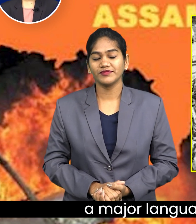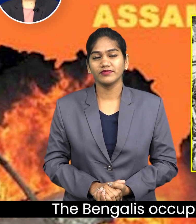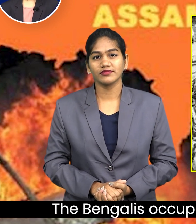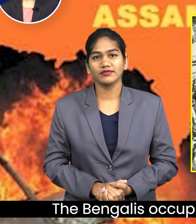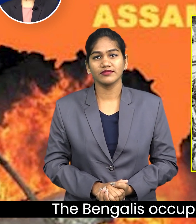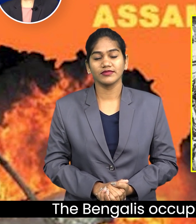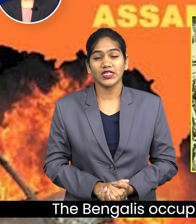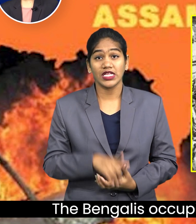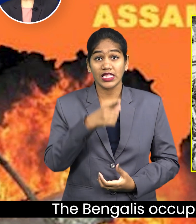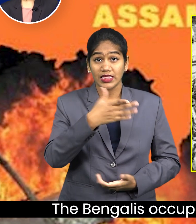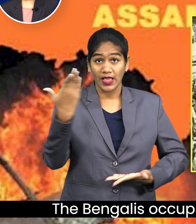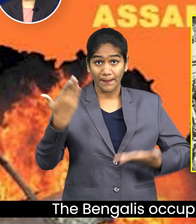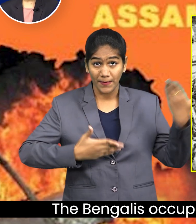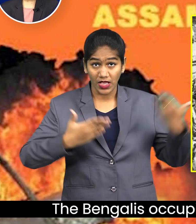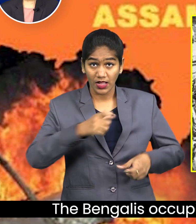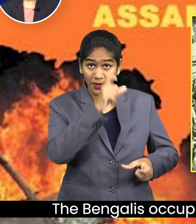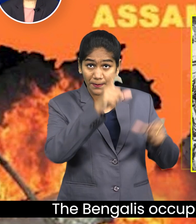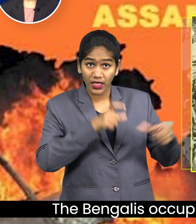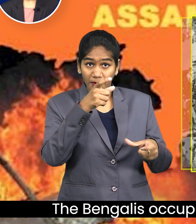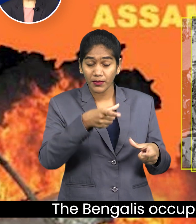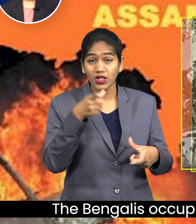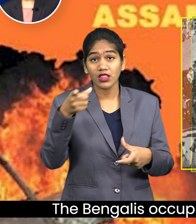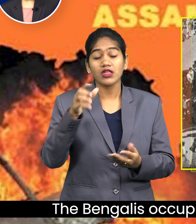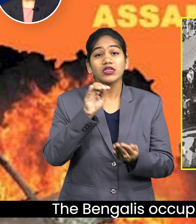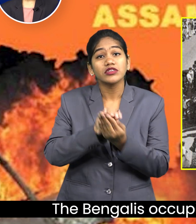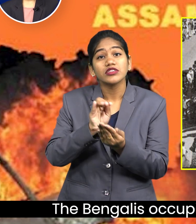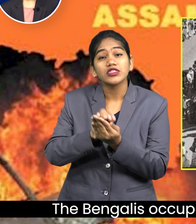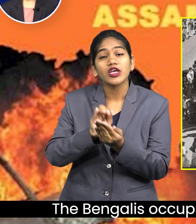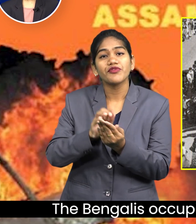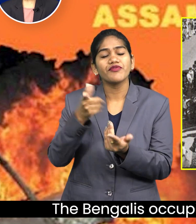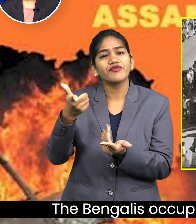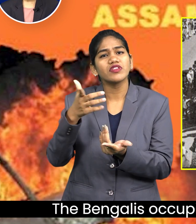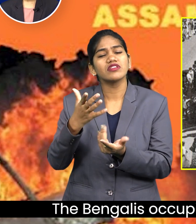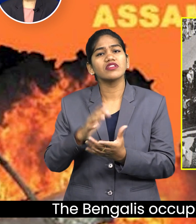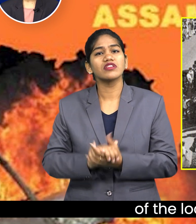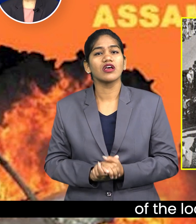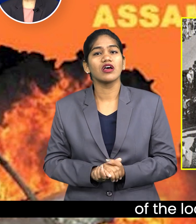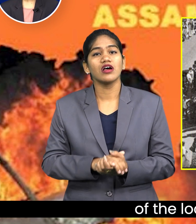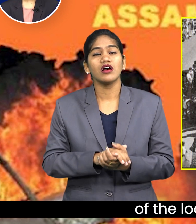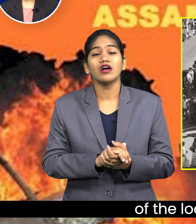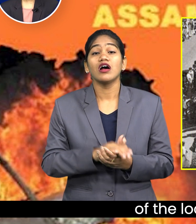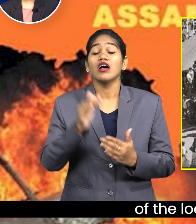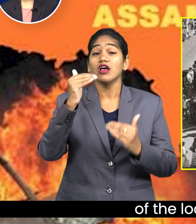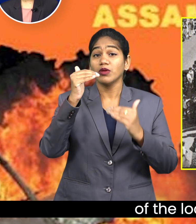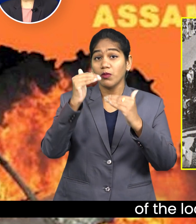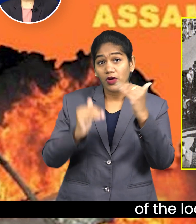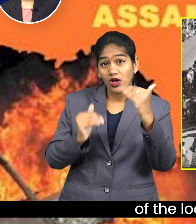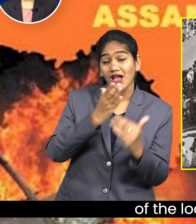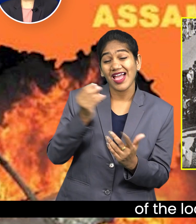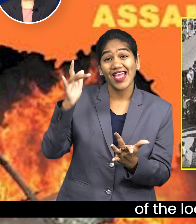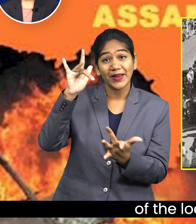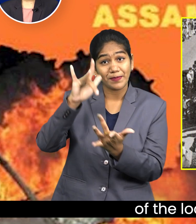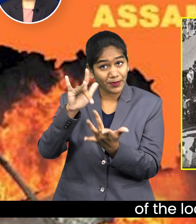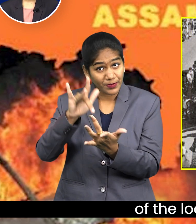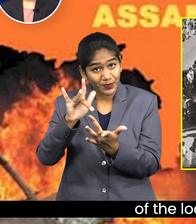The Bengalis occupied the lower and middle ranks of the local administration.